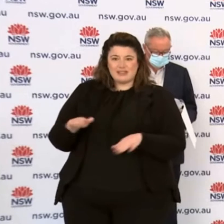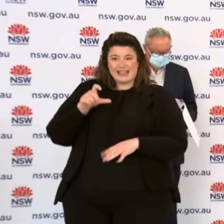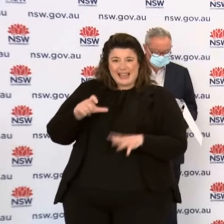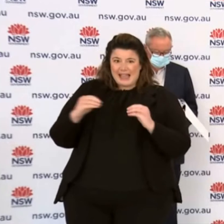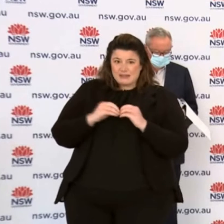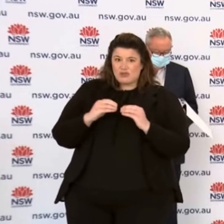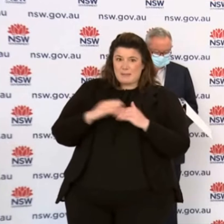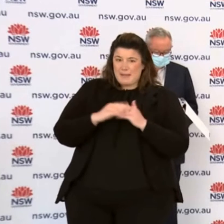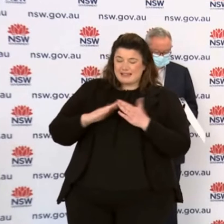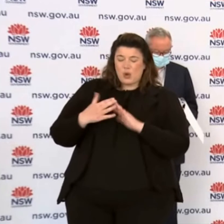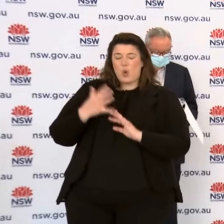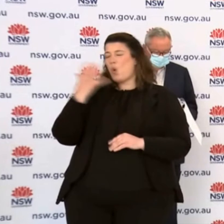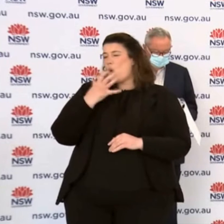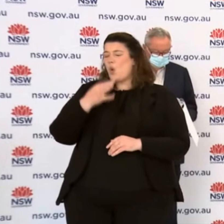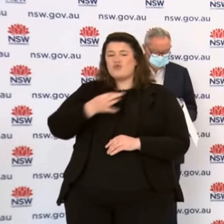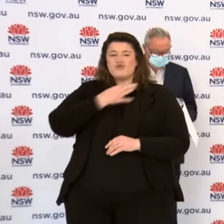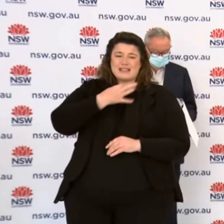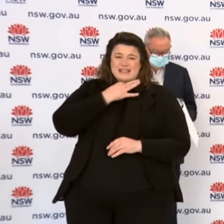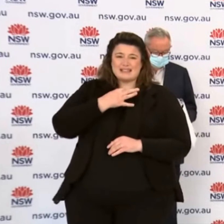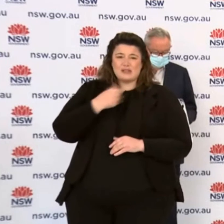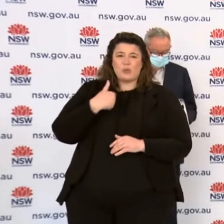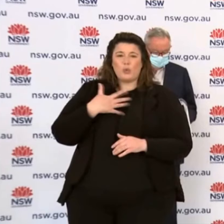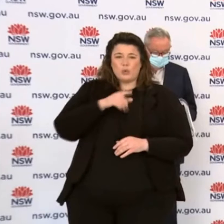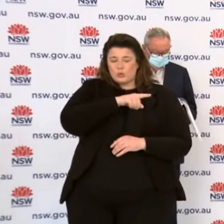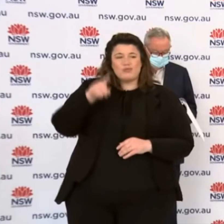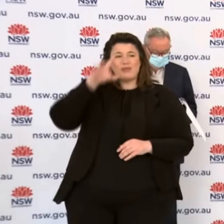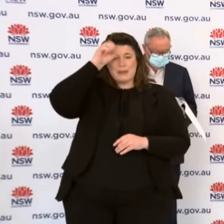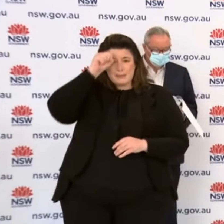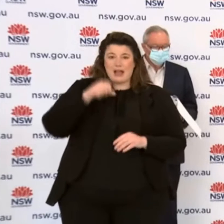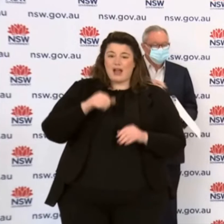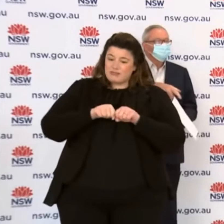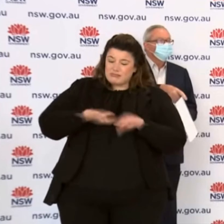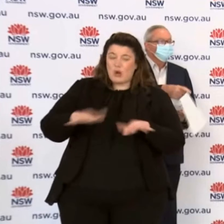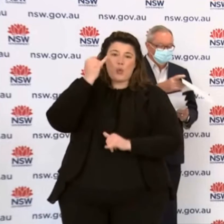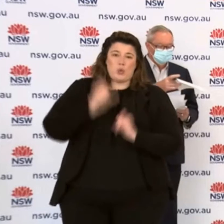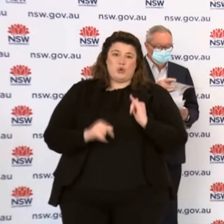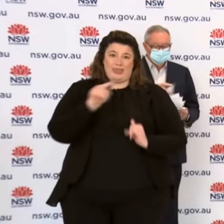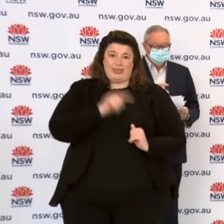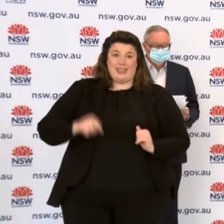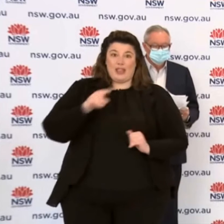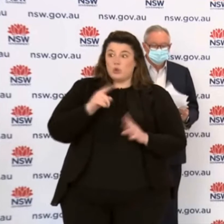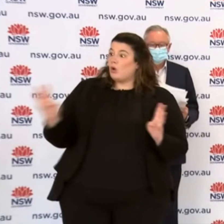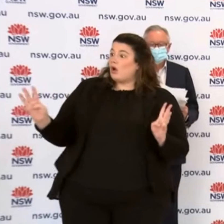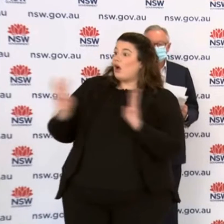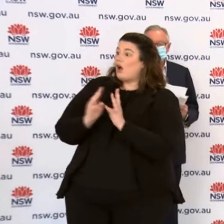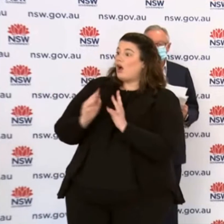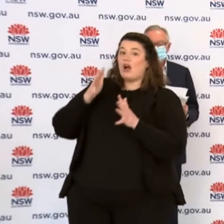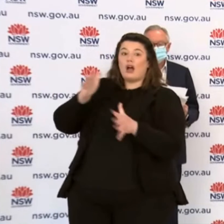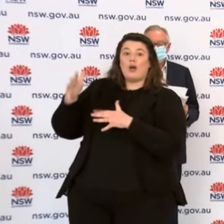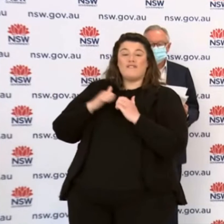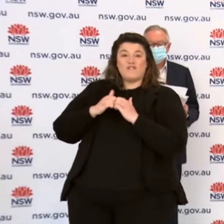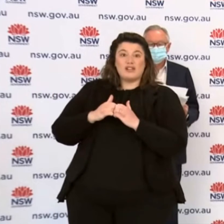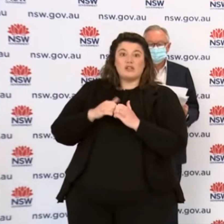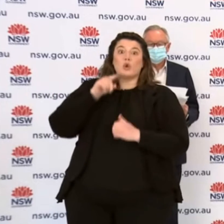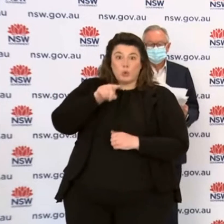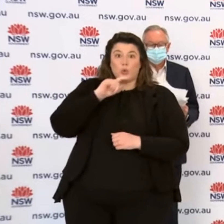risk that we really want people to appreciate, that that's where the virus will spread. That's where you will contract the virus and you